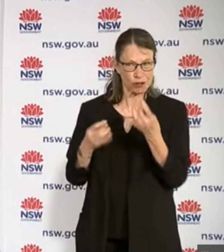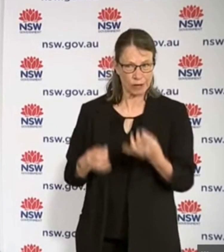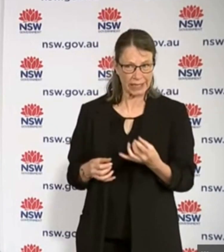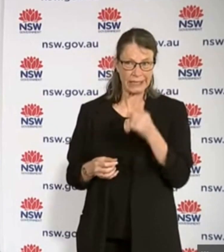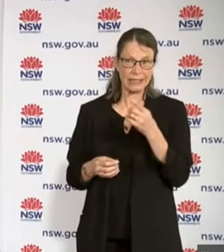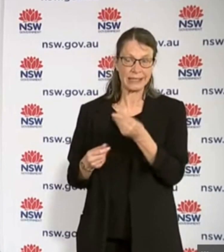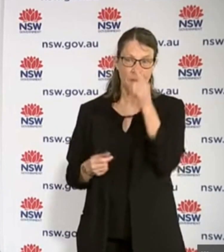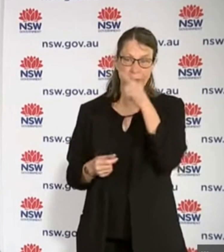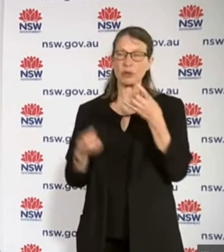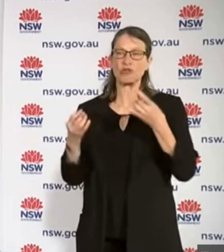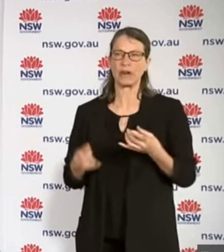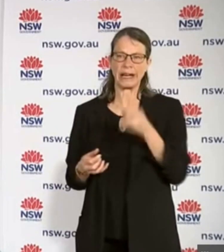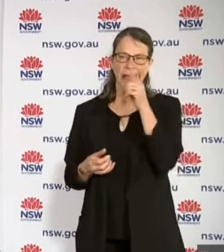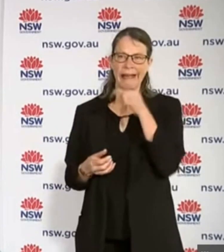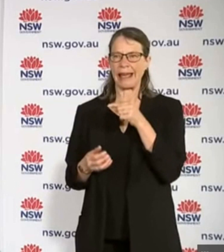will get to 92%